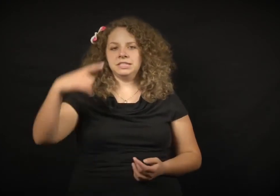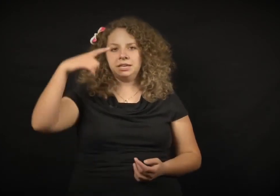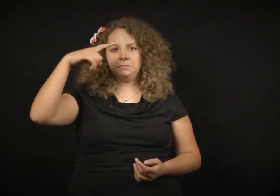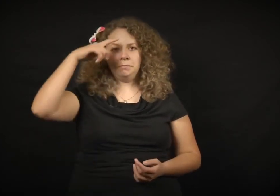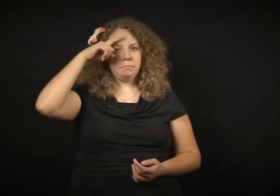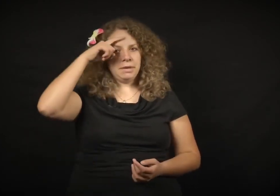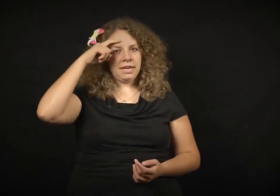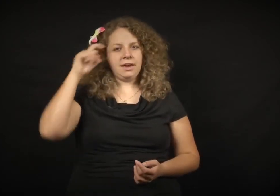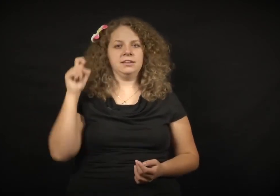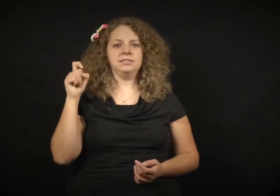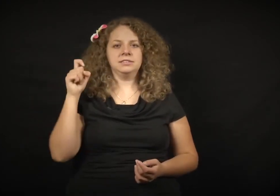Sign because.